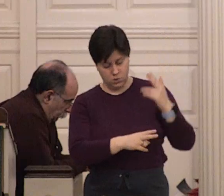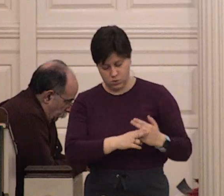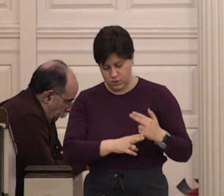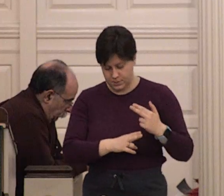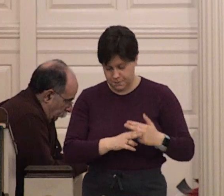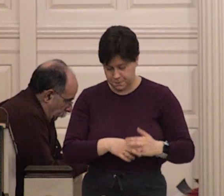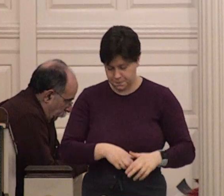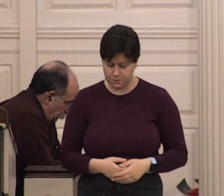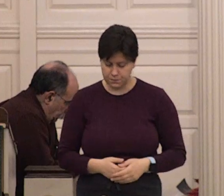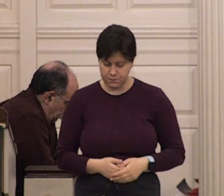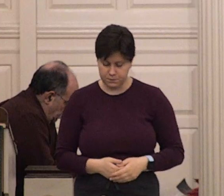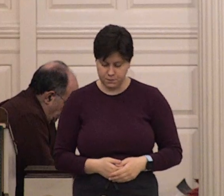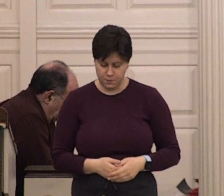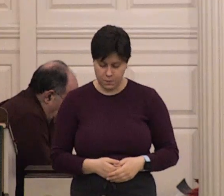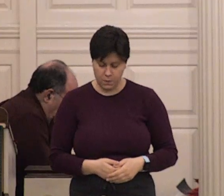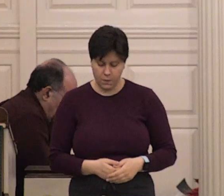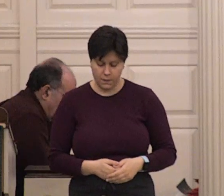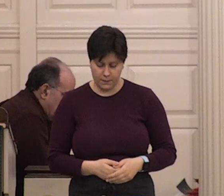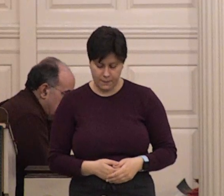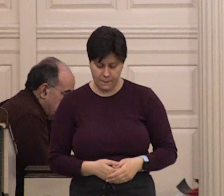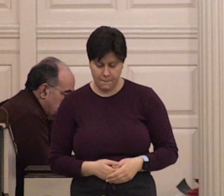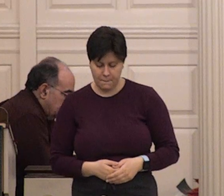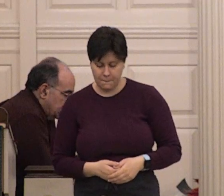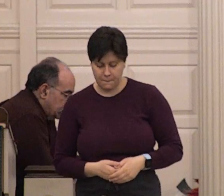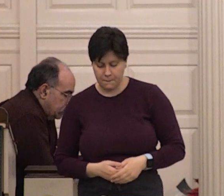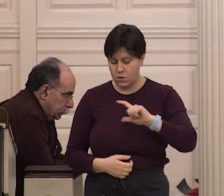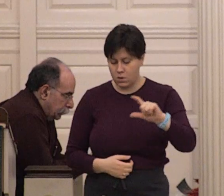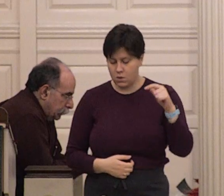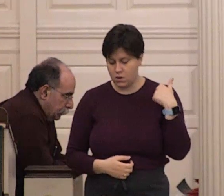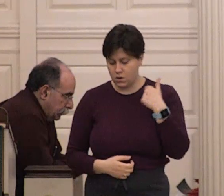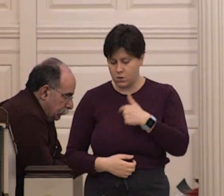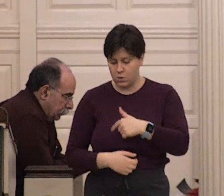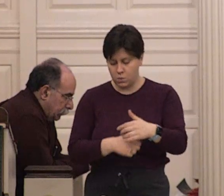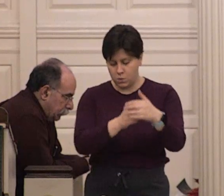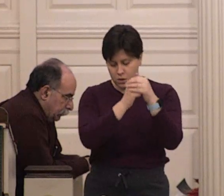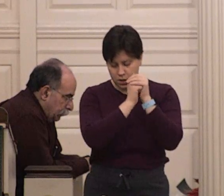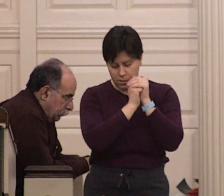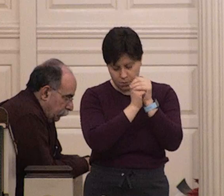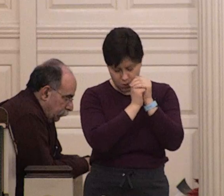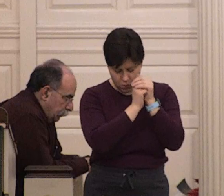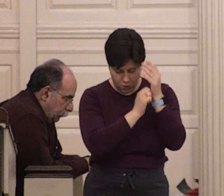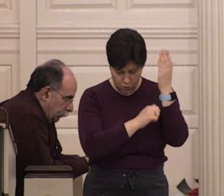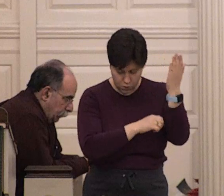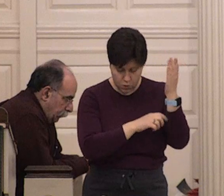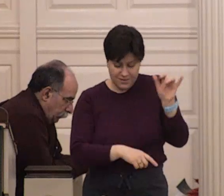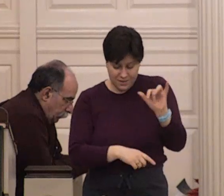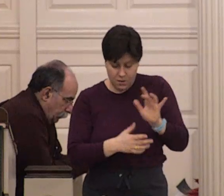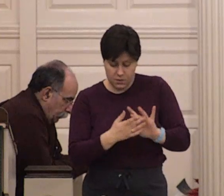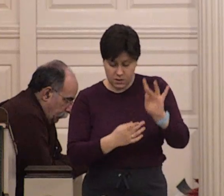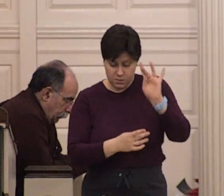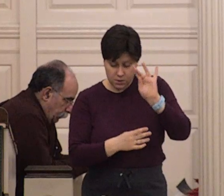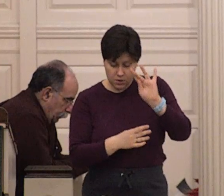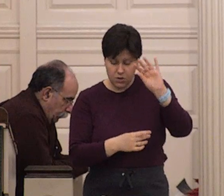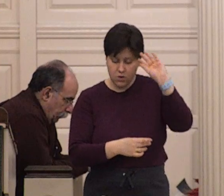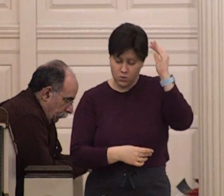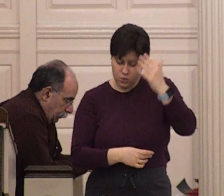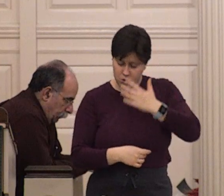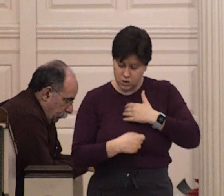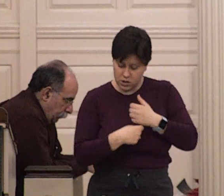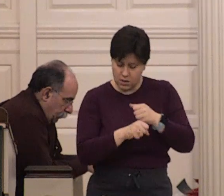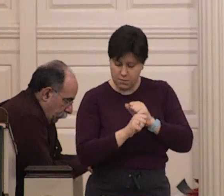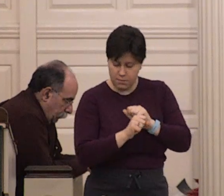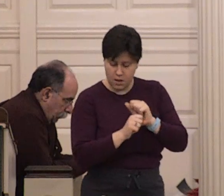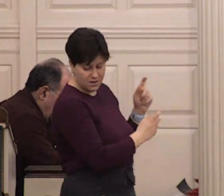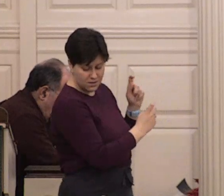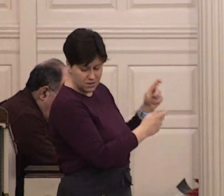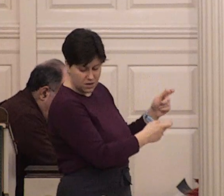may be offered to your name. Therefore, O Lord, we humbly implore you, by the same Spirit, graciously make holy